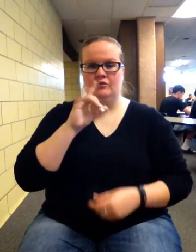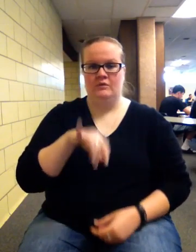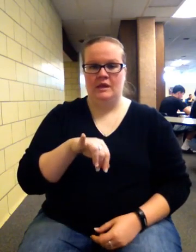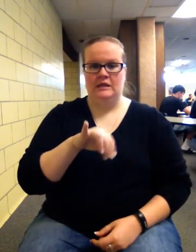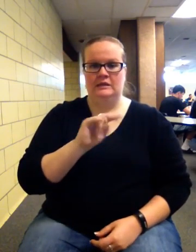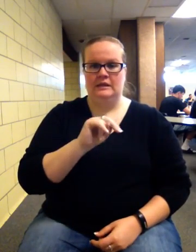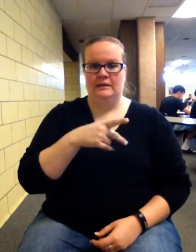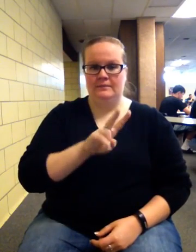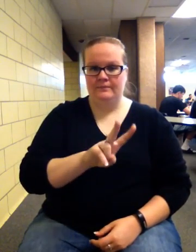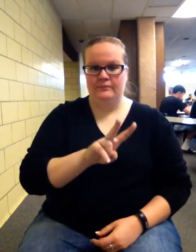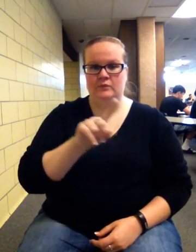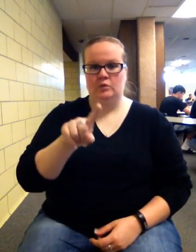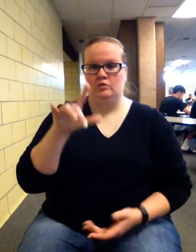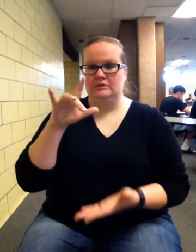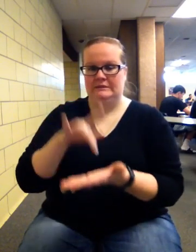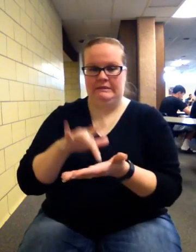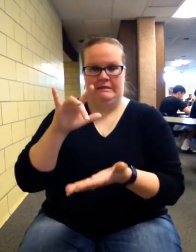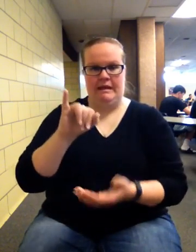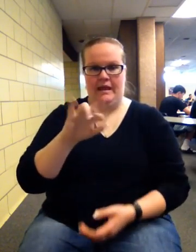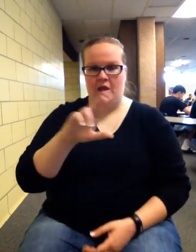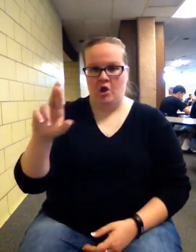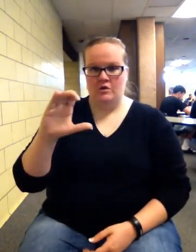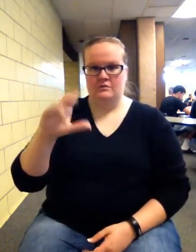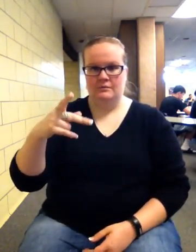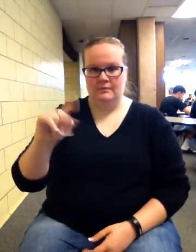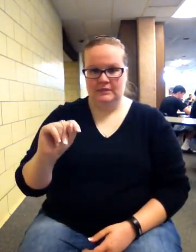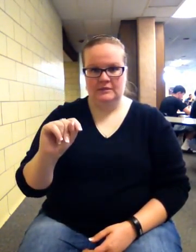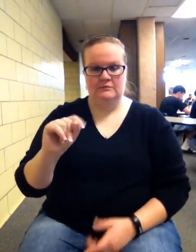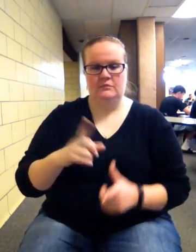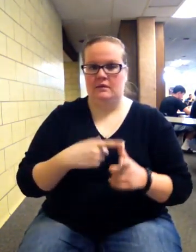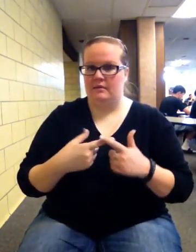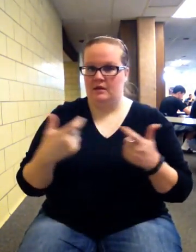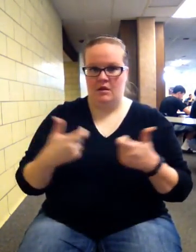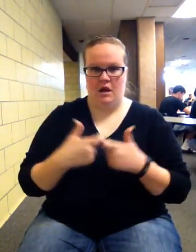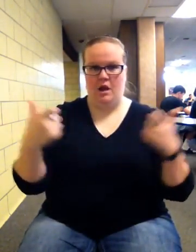your IRR button, and hit CPT, and it'll calculate it for you.